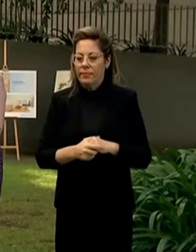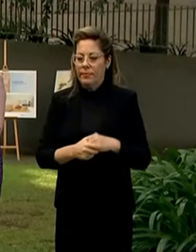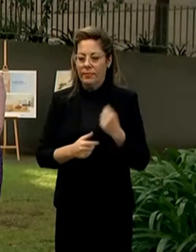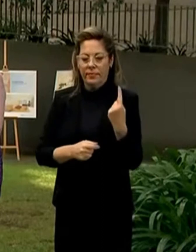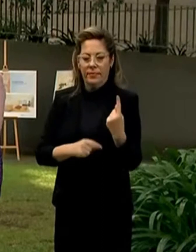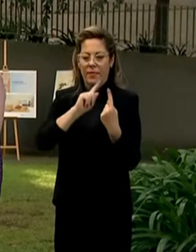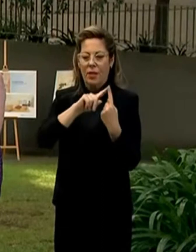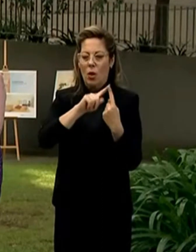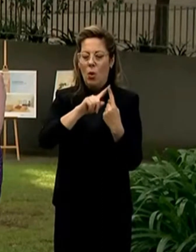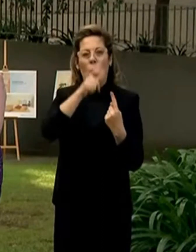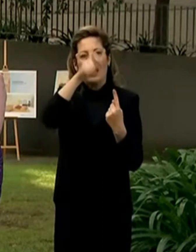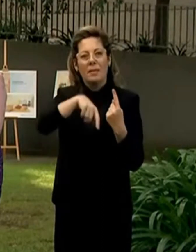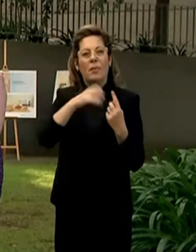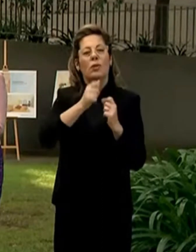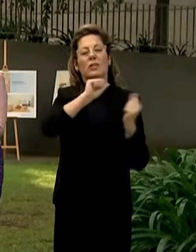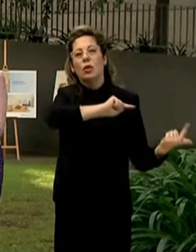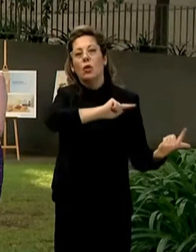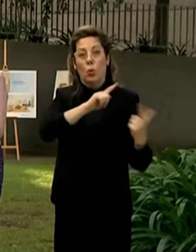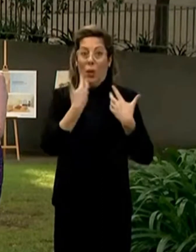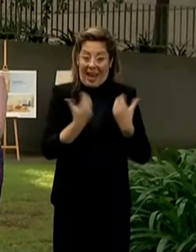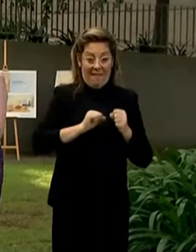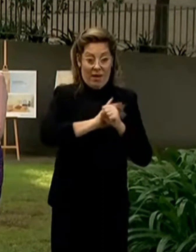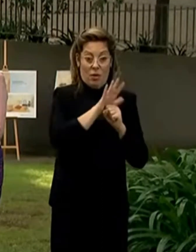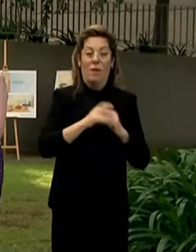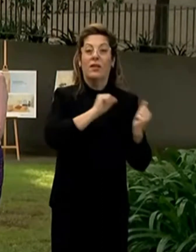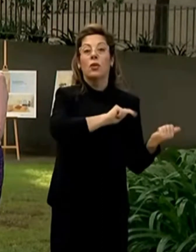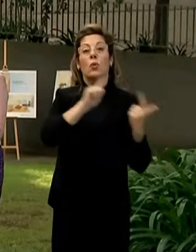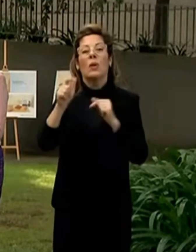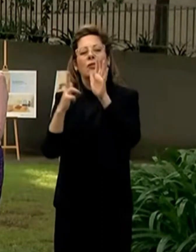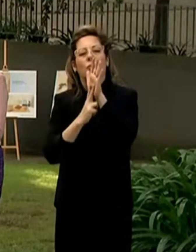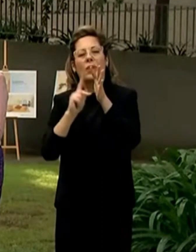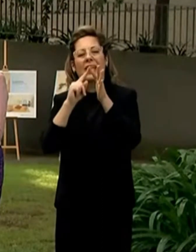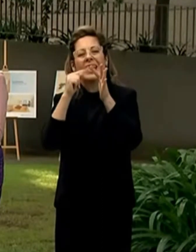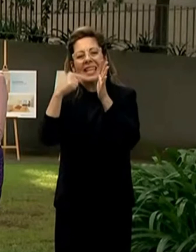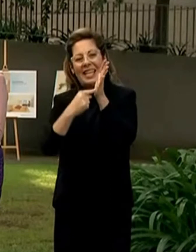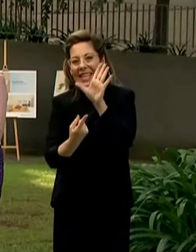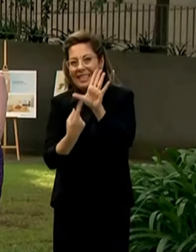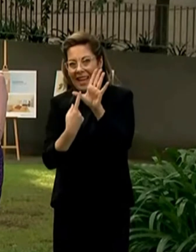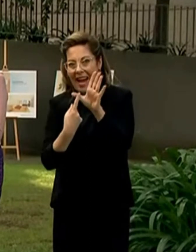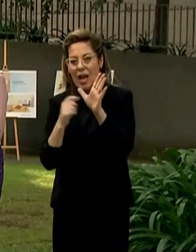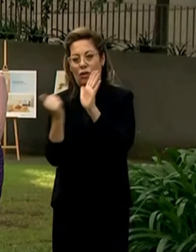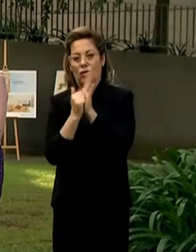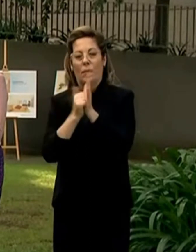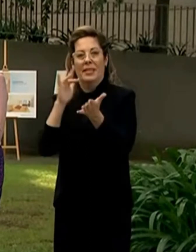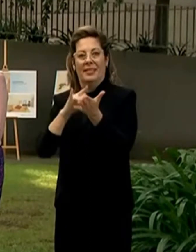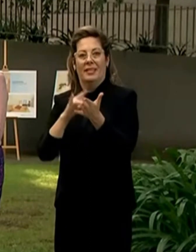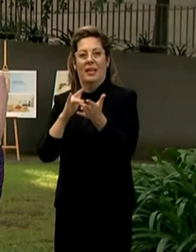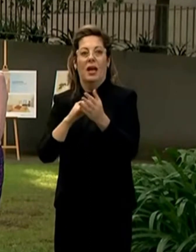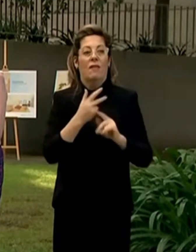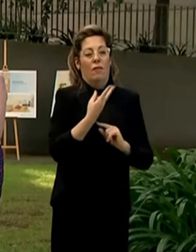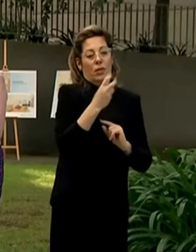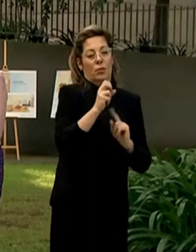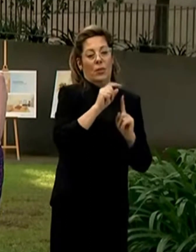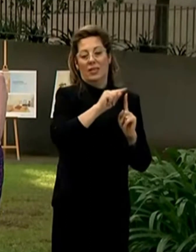did attend the Nita shopping centre in Fairfield on a number of times between the 23rd of July and the 30th of